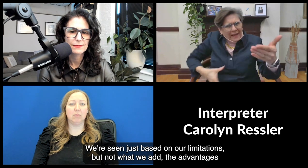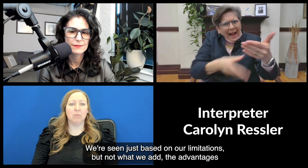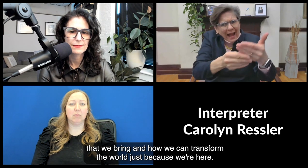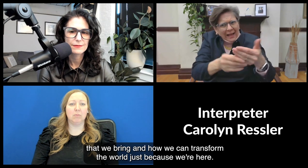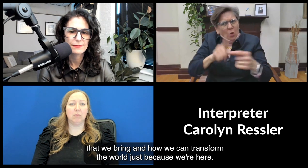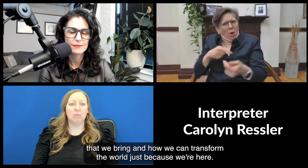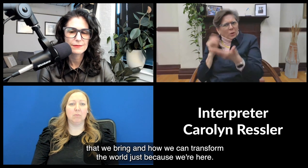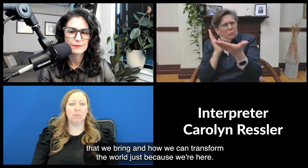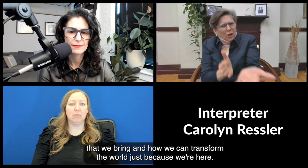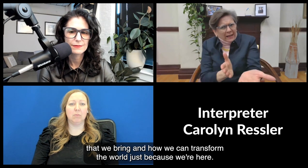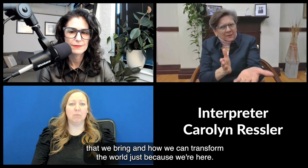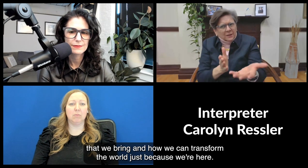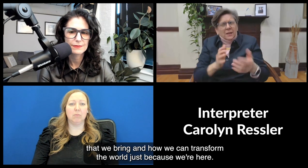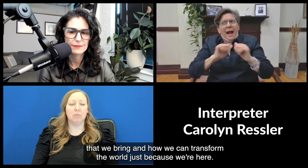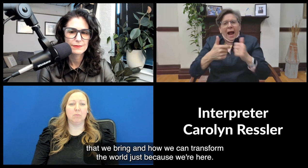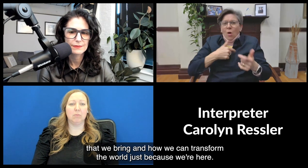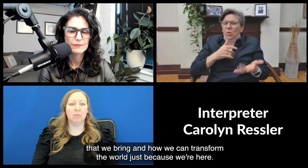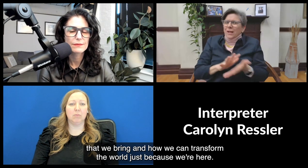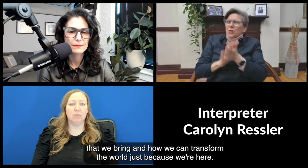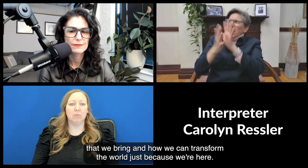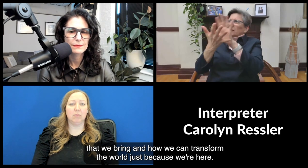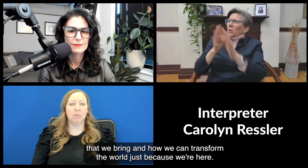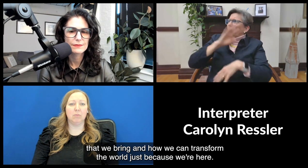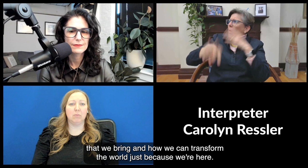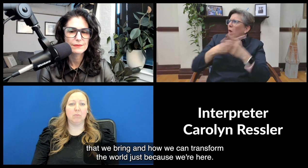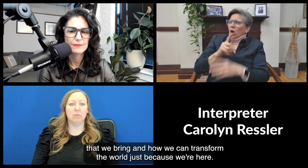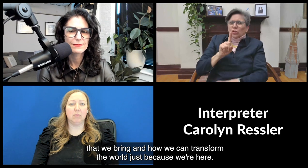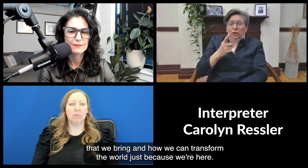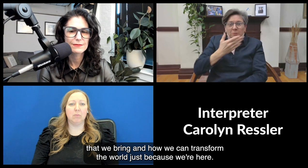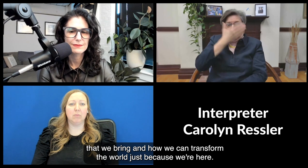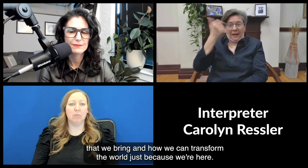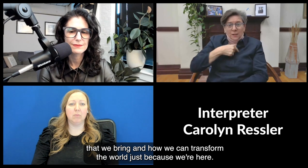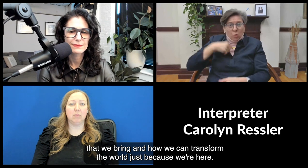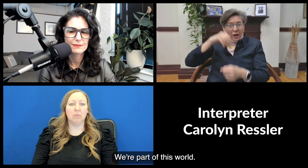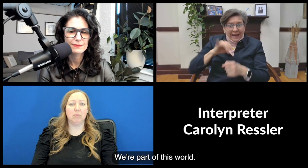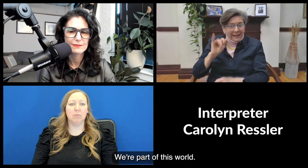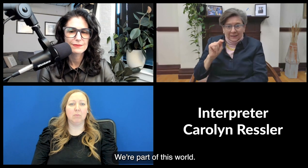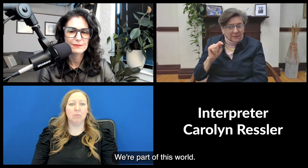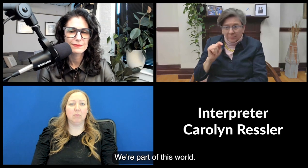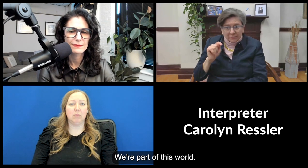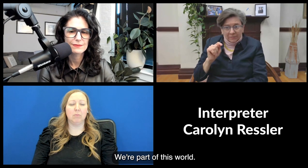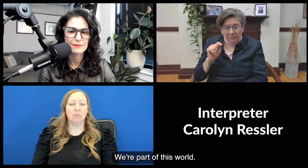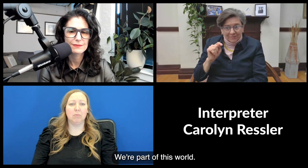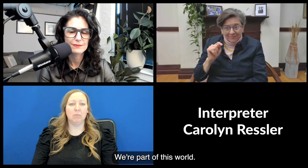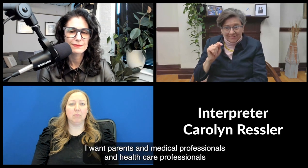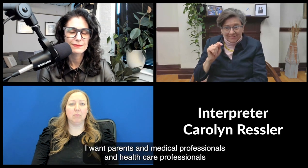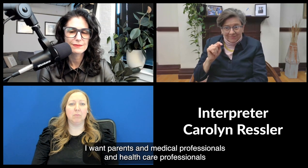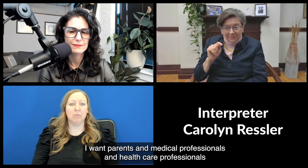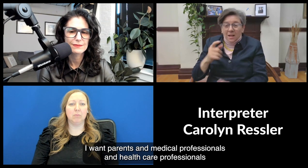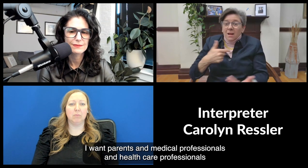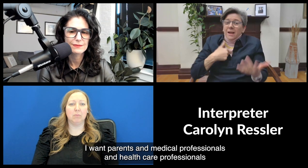seen just based on our limitations, but not what we add, the advantages that we bring, and how we can transform the world just